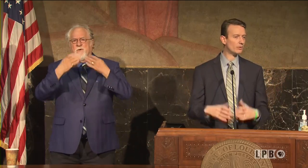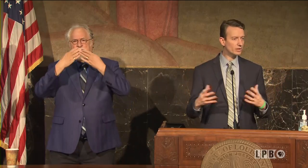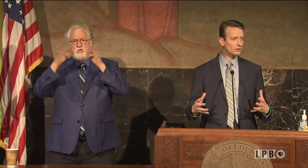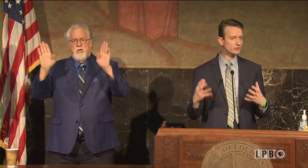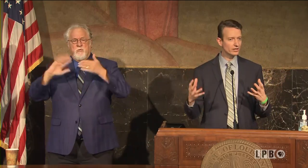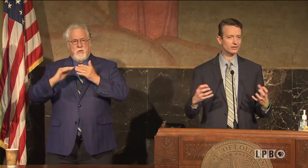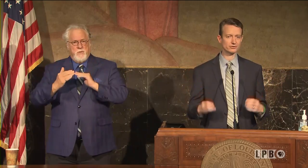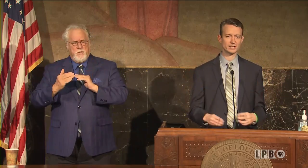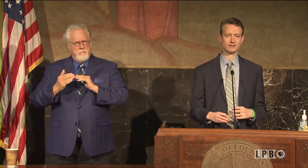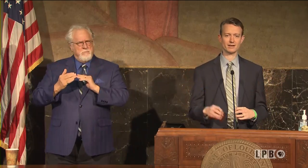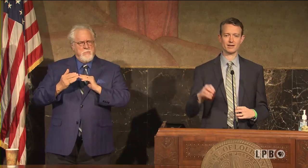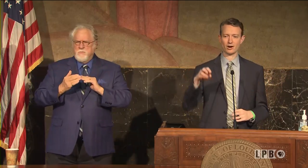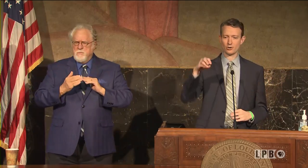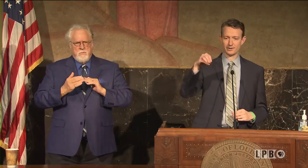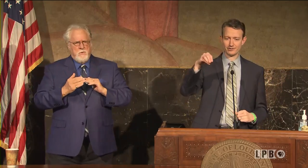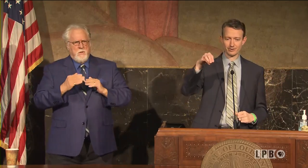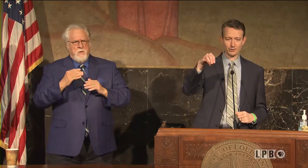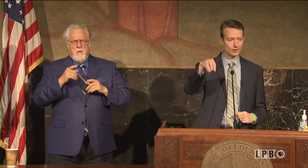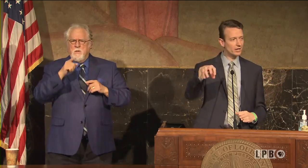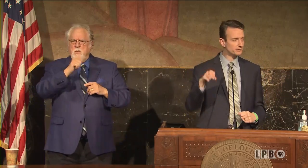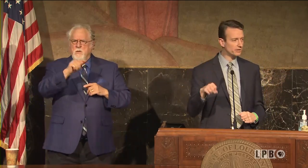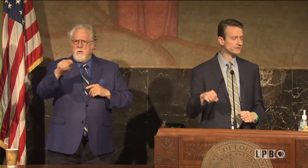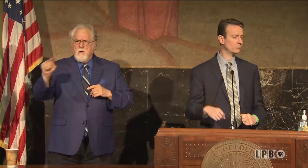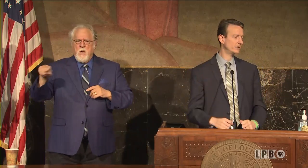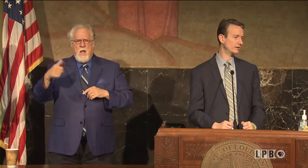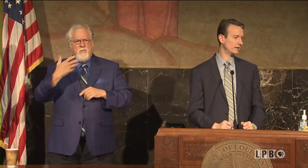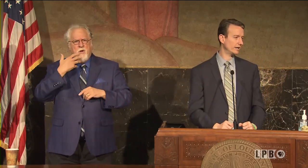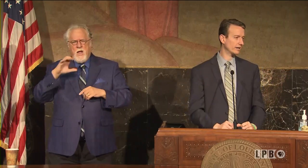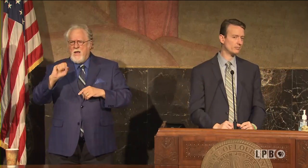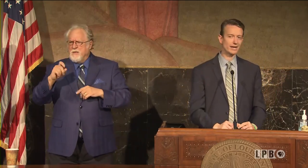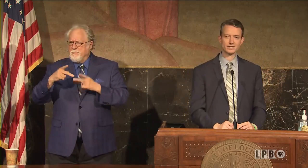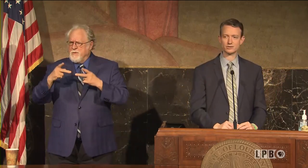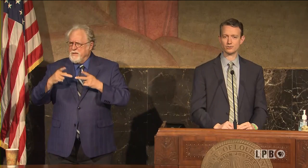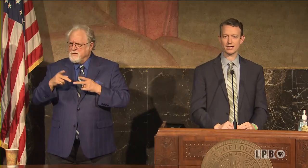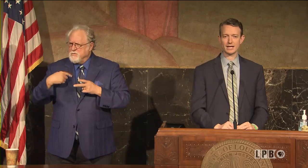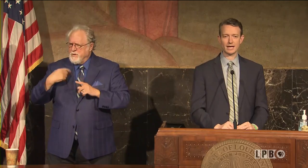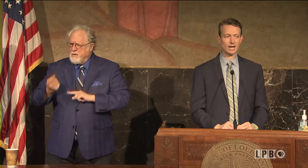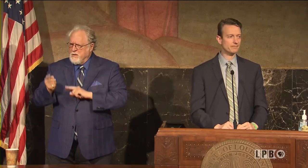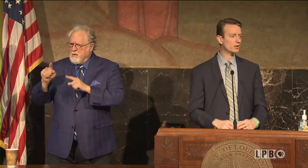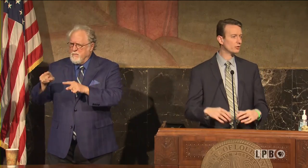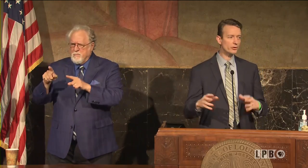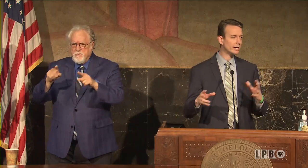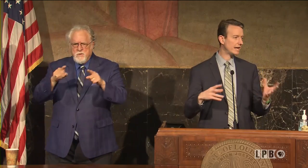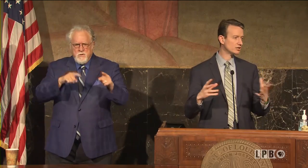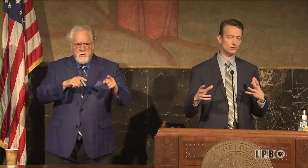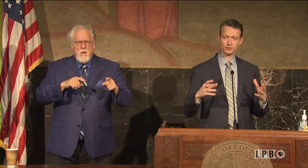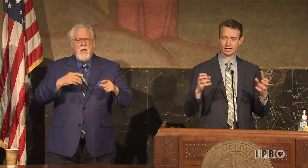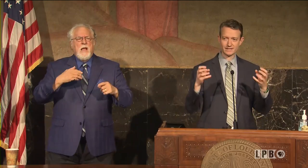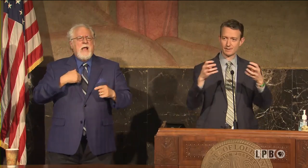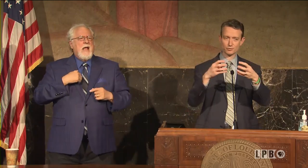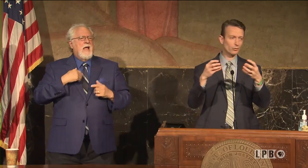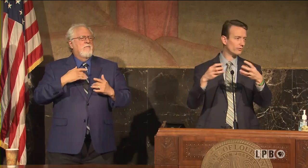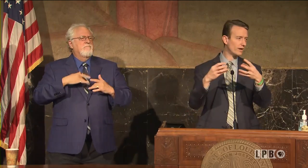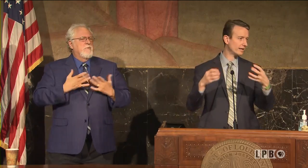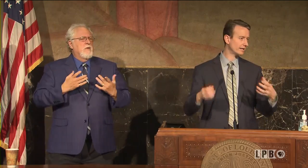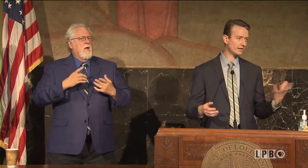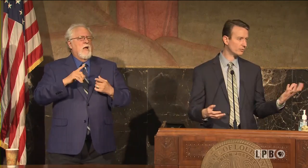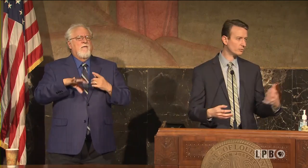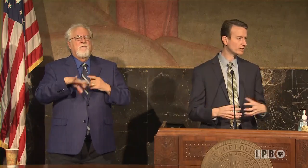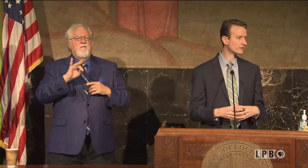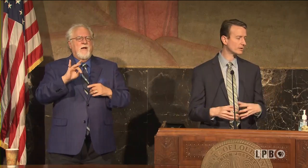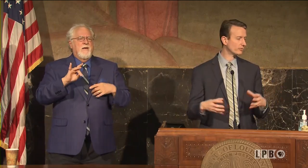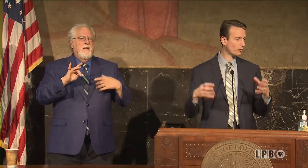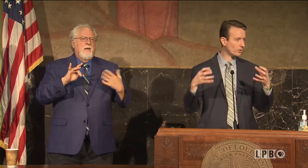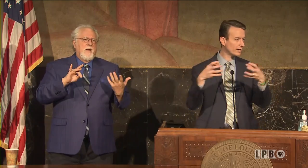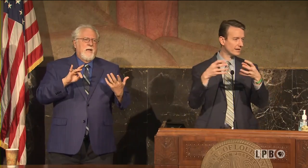community. And then when we look to try to understand, are there hotspots that we can come back to? There are occasional times where we'll find, again,